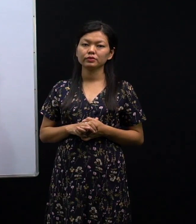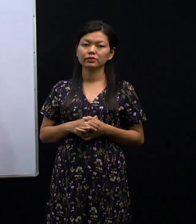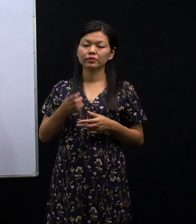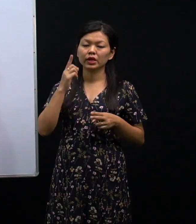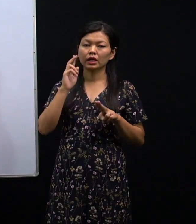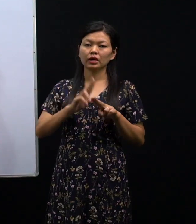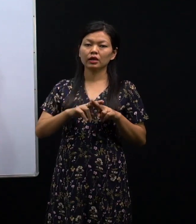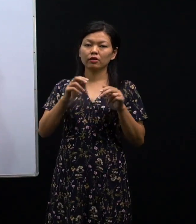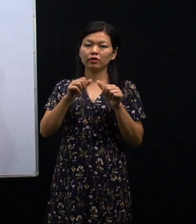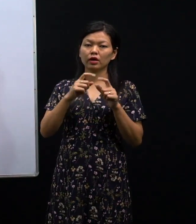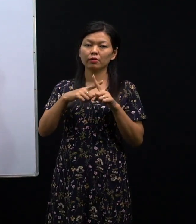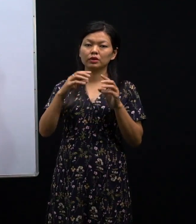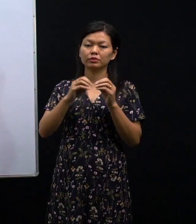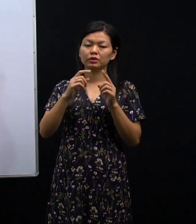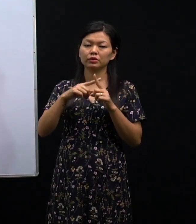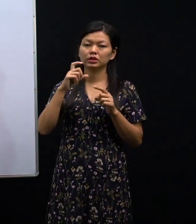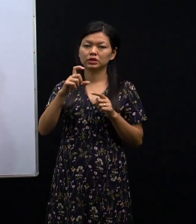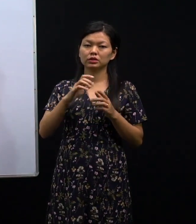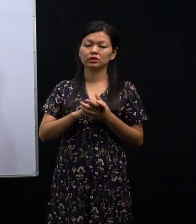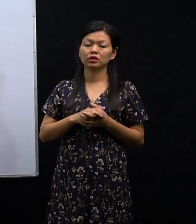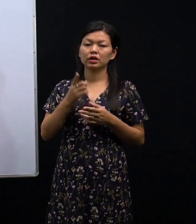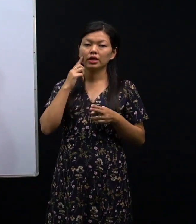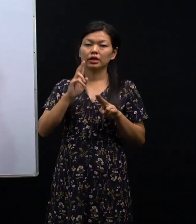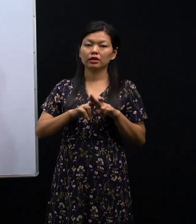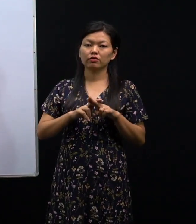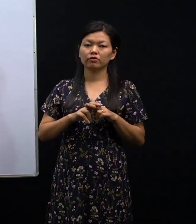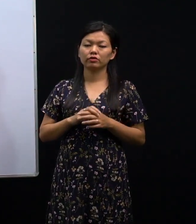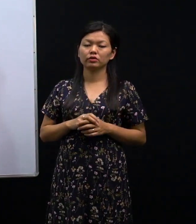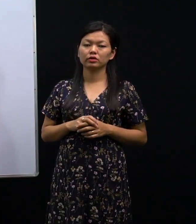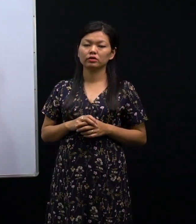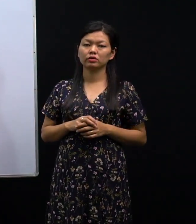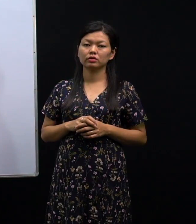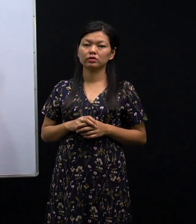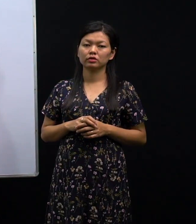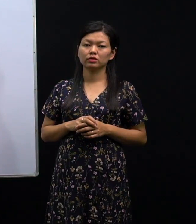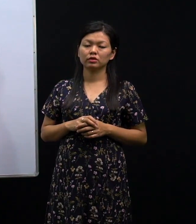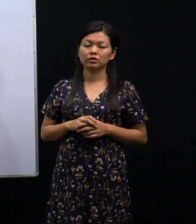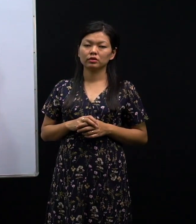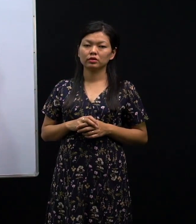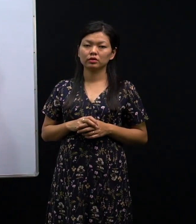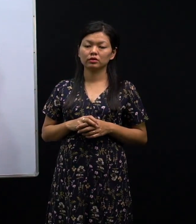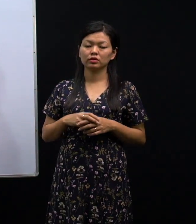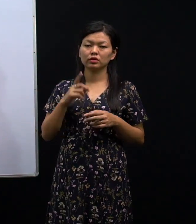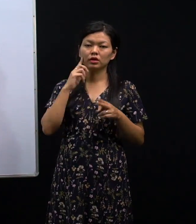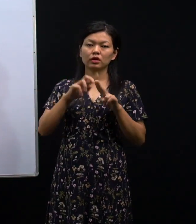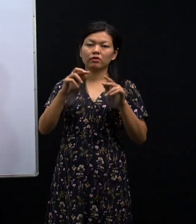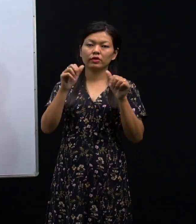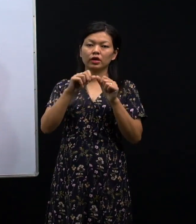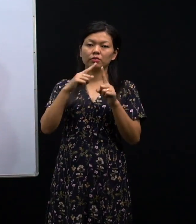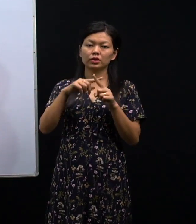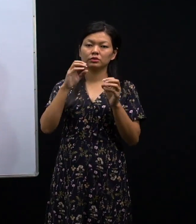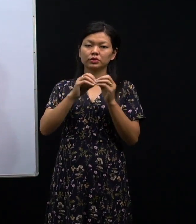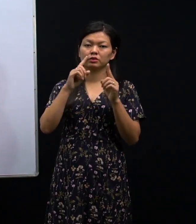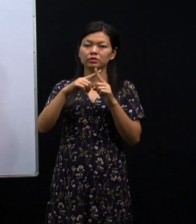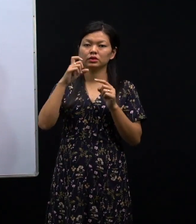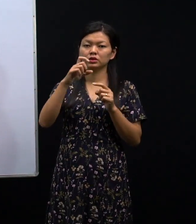If A plus B plus this one is 0. If condition being above this formula, if A plus